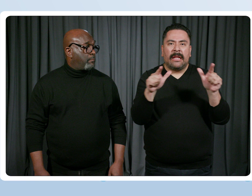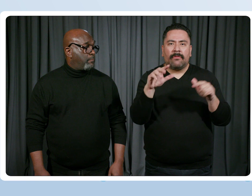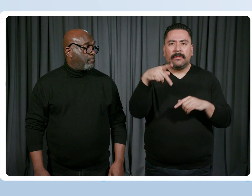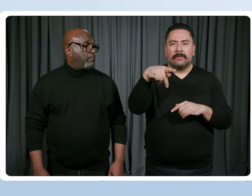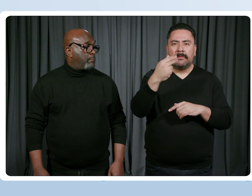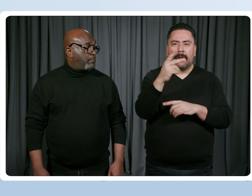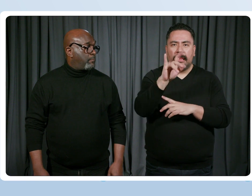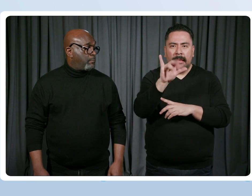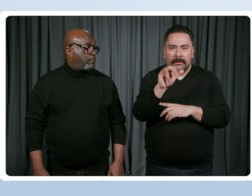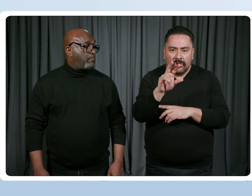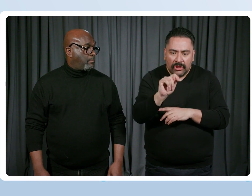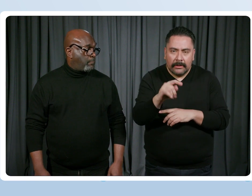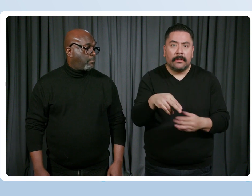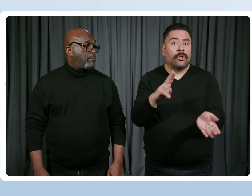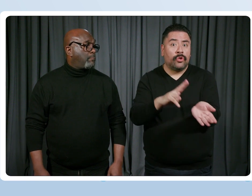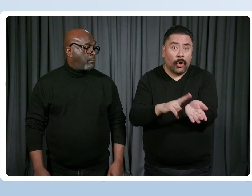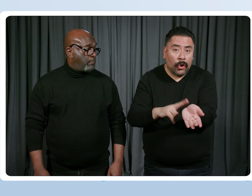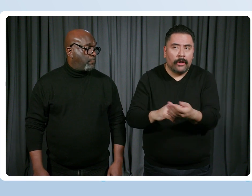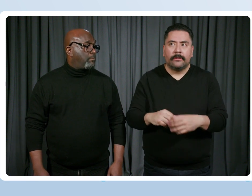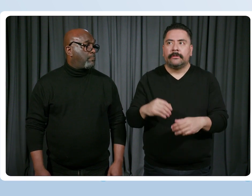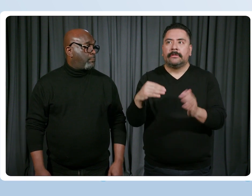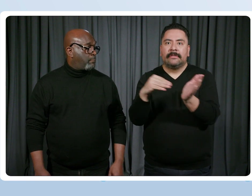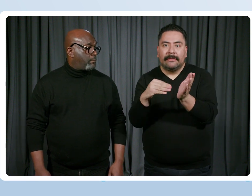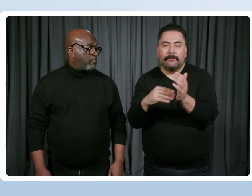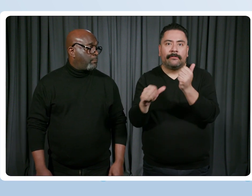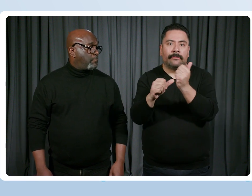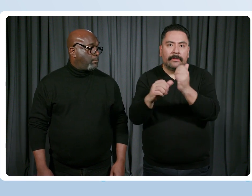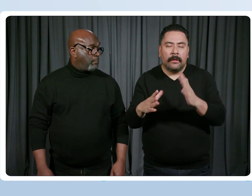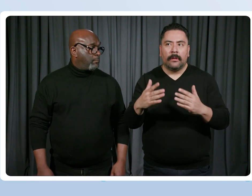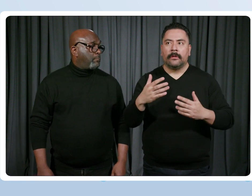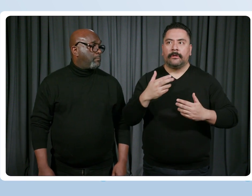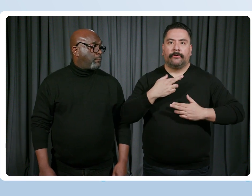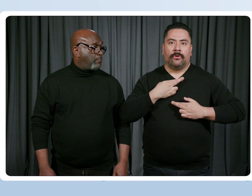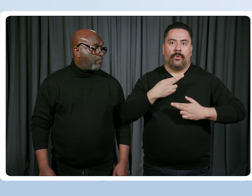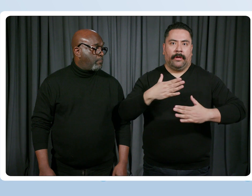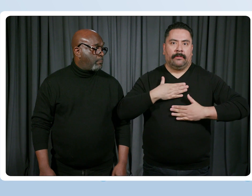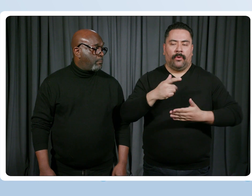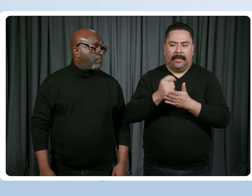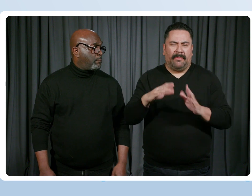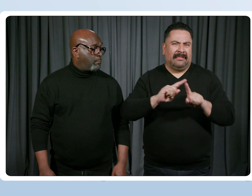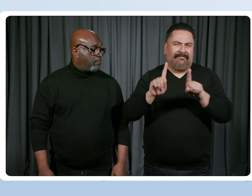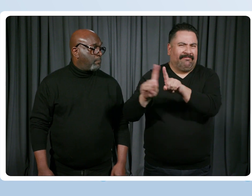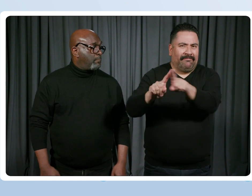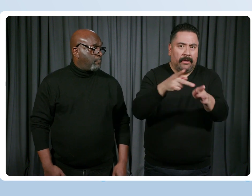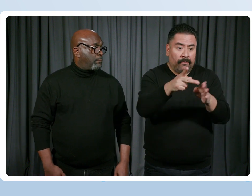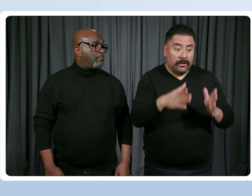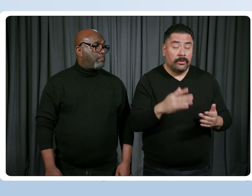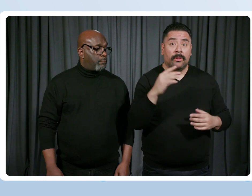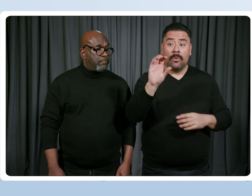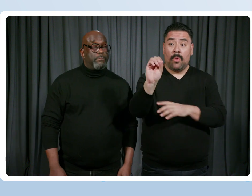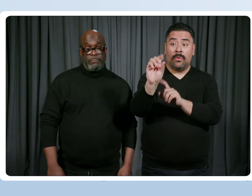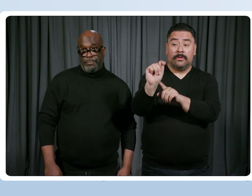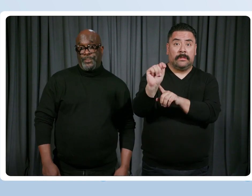pathologists, nursing, physicians, physician assistants, like respiratory therapy, lots of other professions. What makes